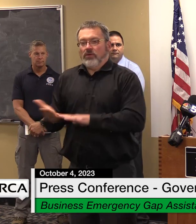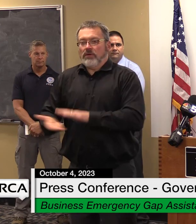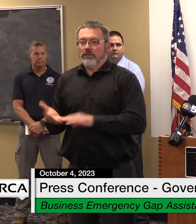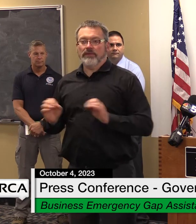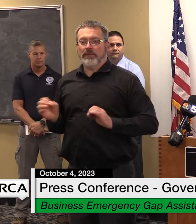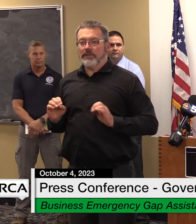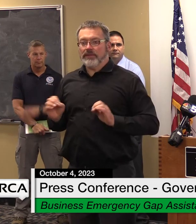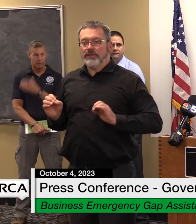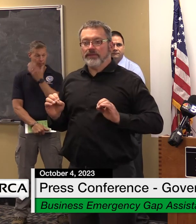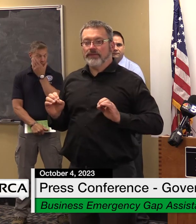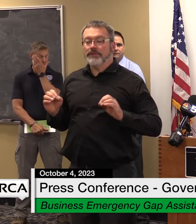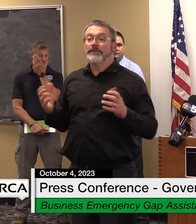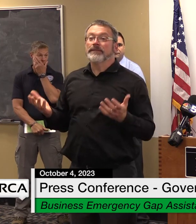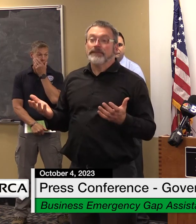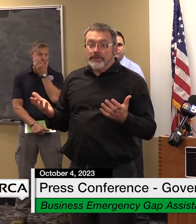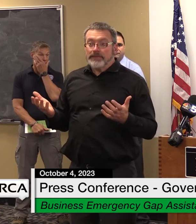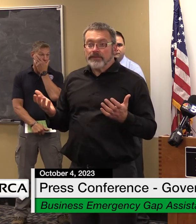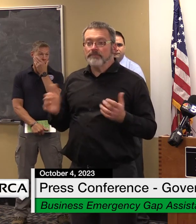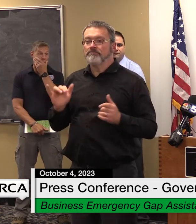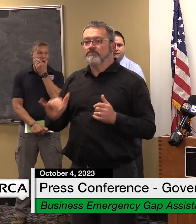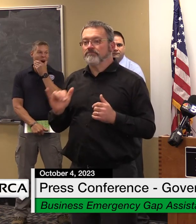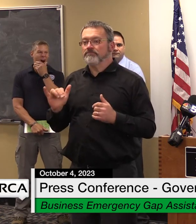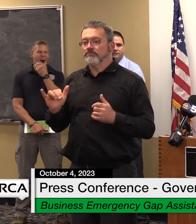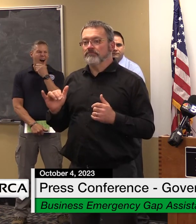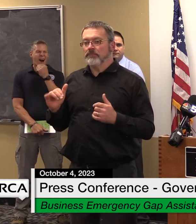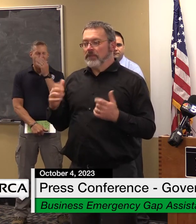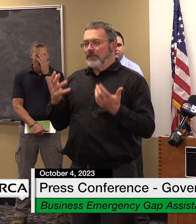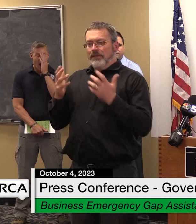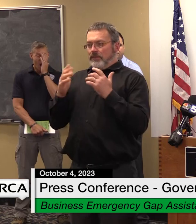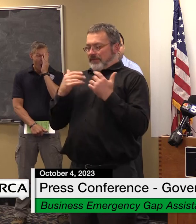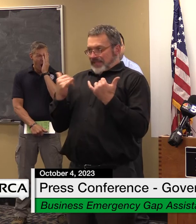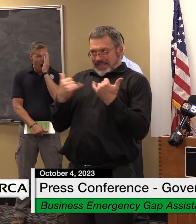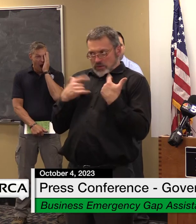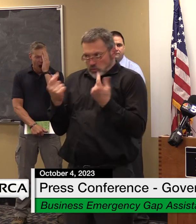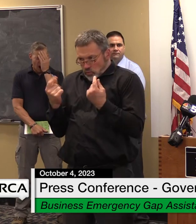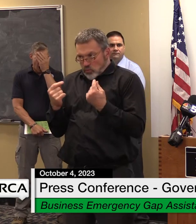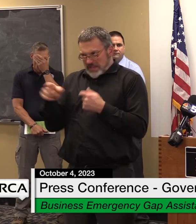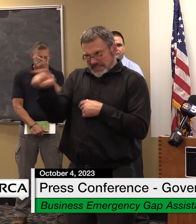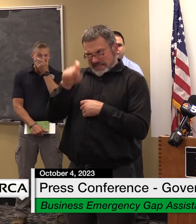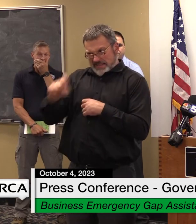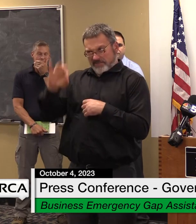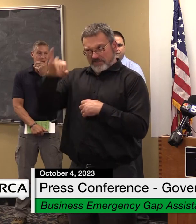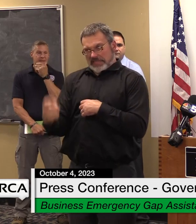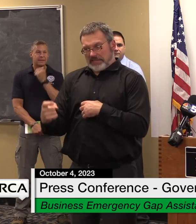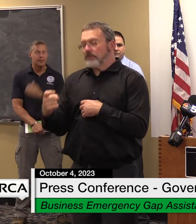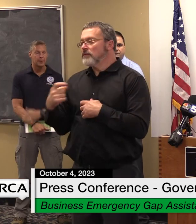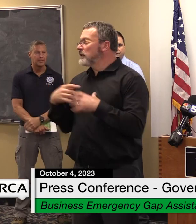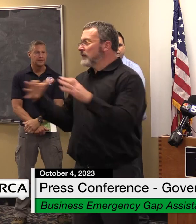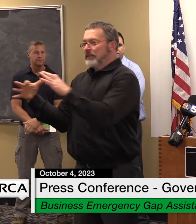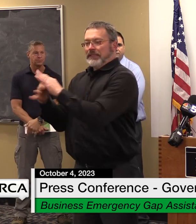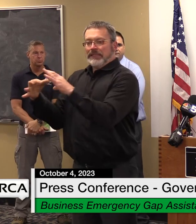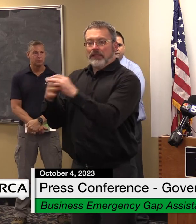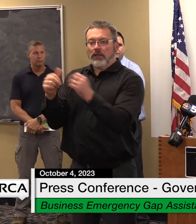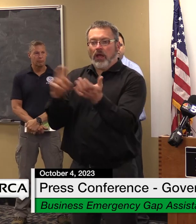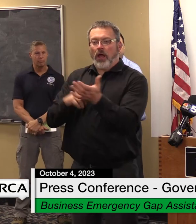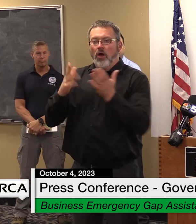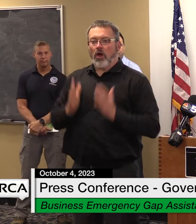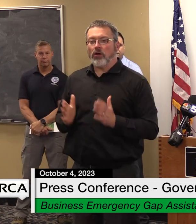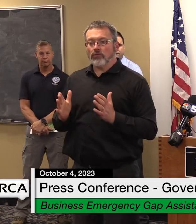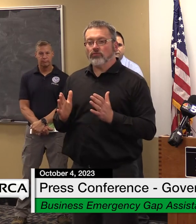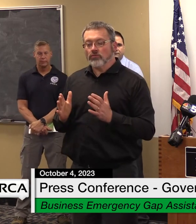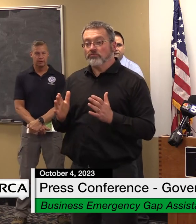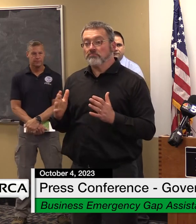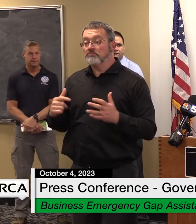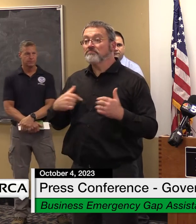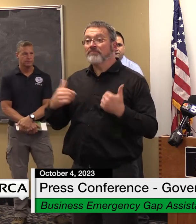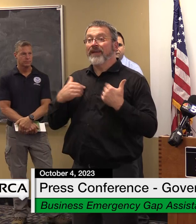who need help with repairs with technicians. So we're sharing our list of those in need with both the Fuel Dealers